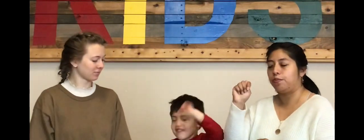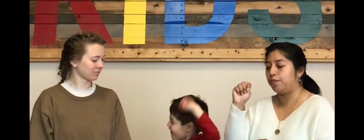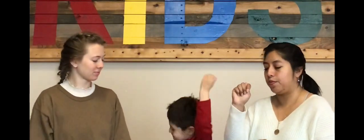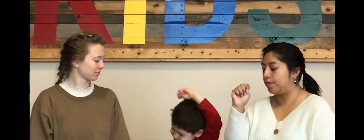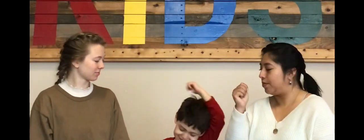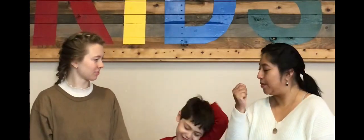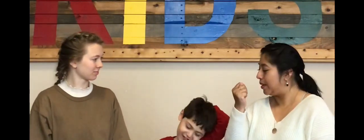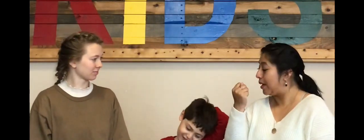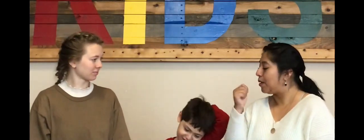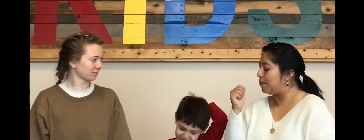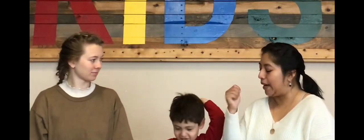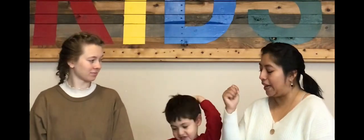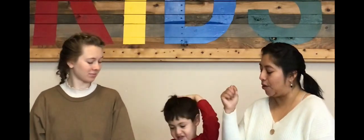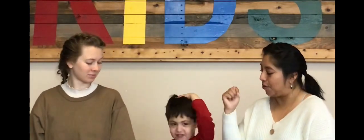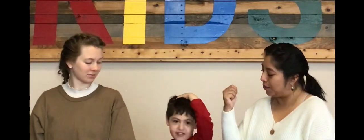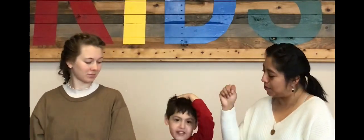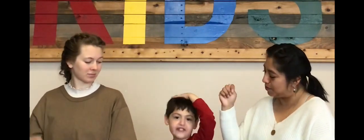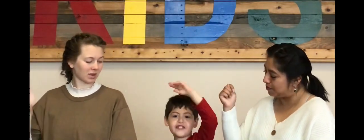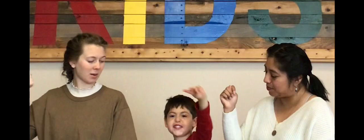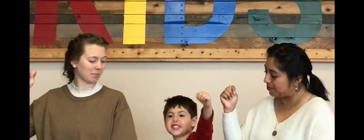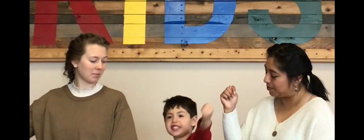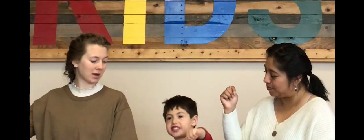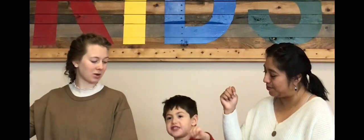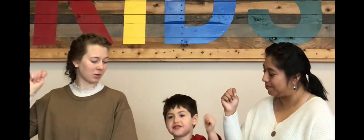Bathroom. Bathroom. Bathroom. Baño.